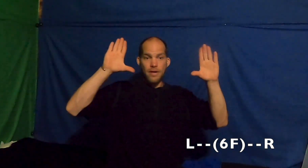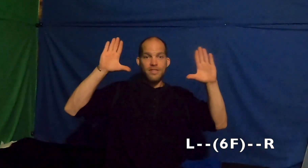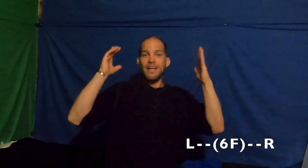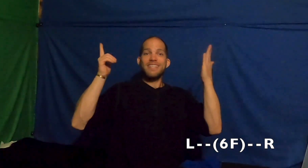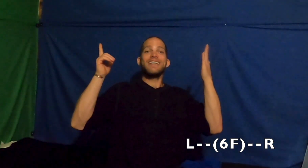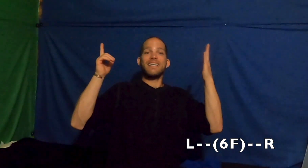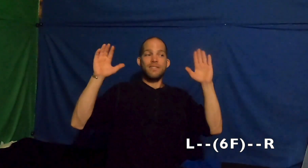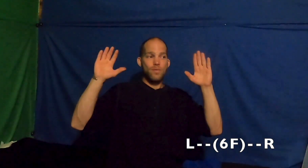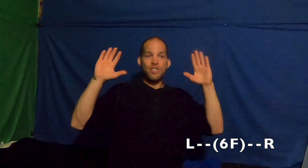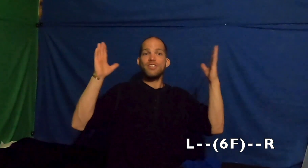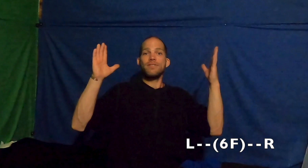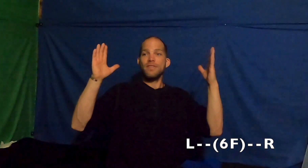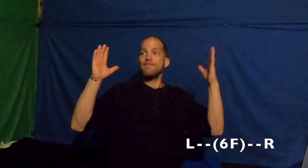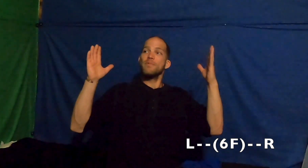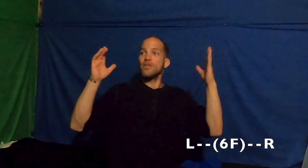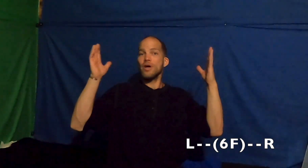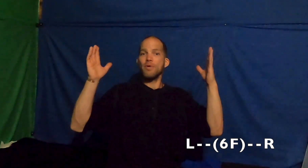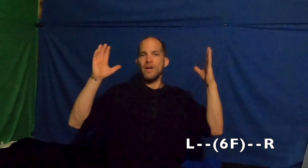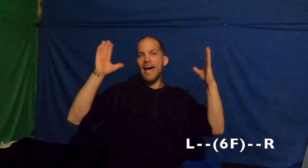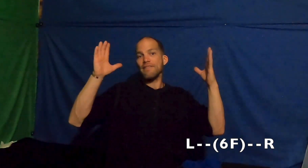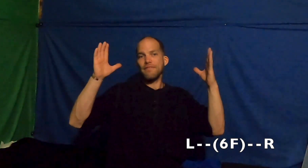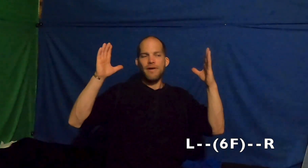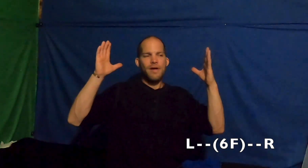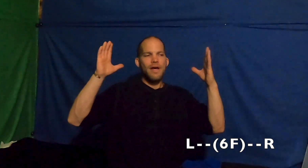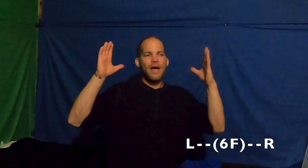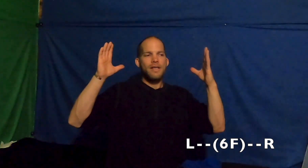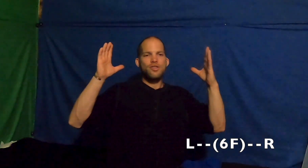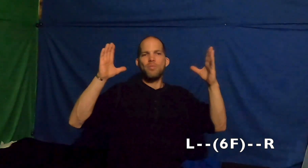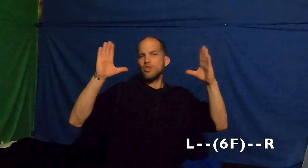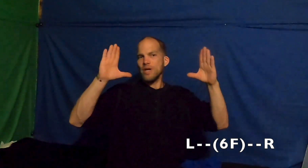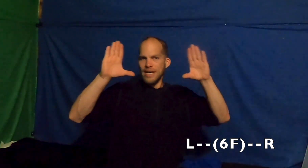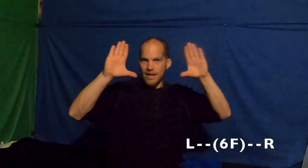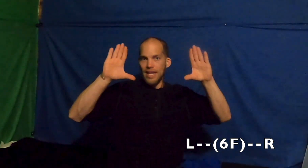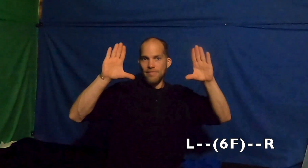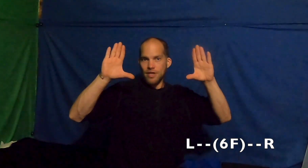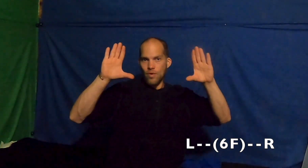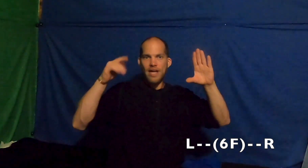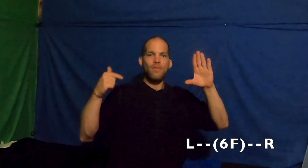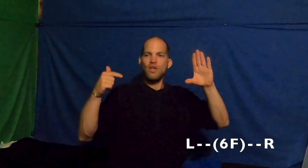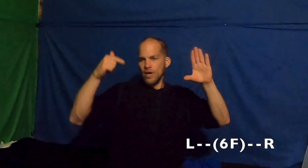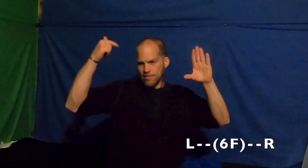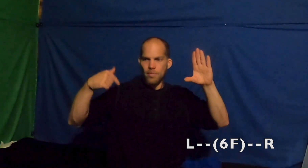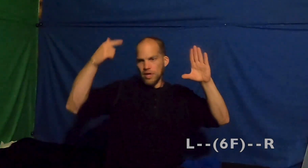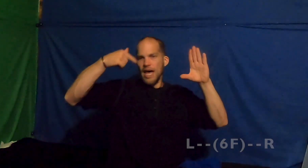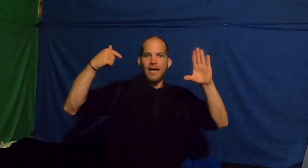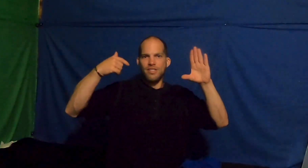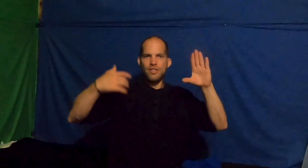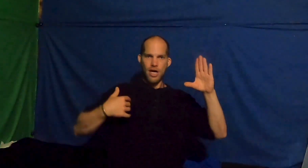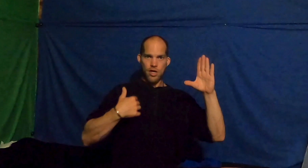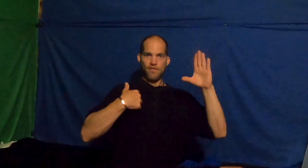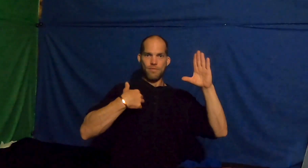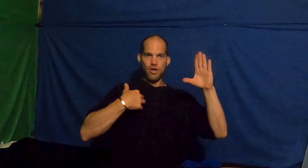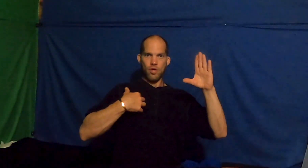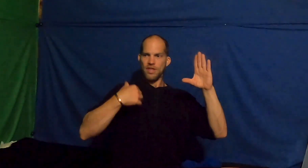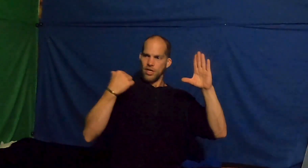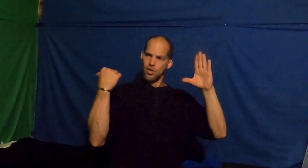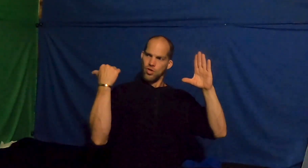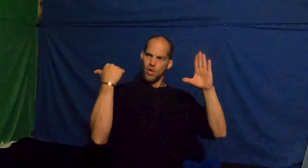there's 6, which is the familiar number, F. So between left and right, when you get from lex and you're familiar with it and you do